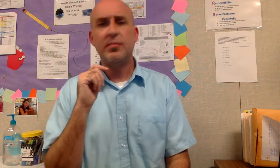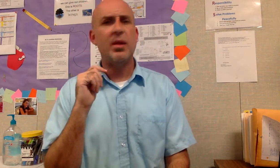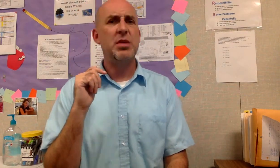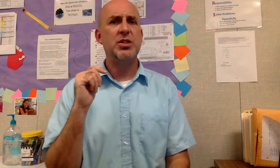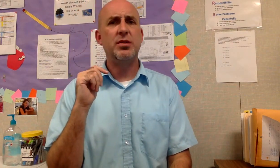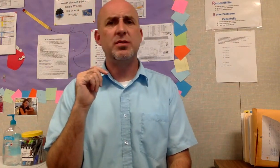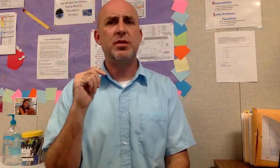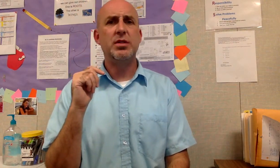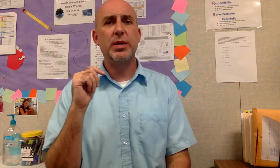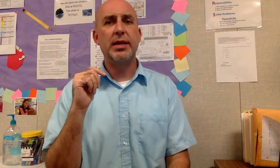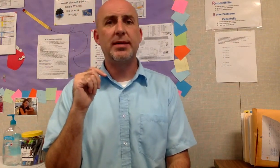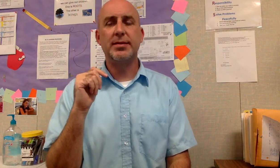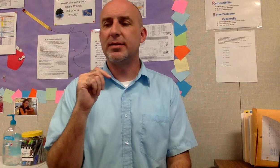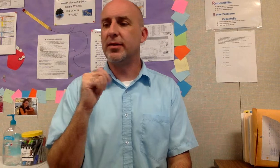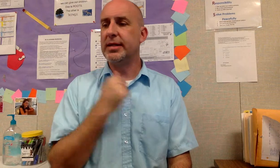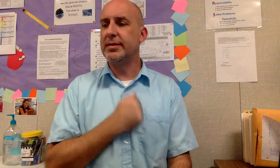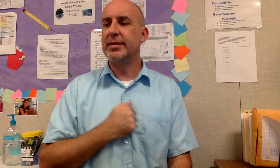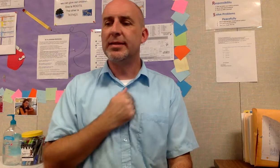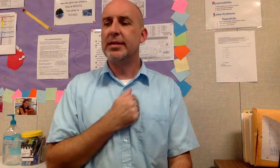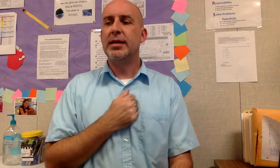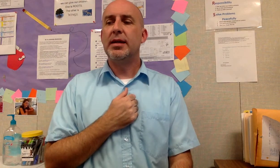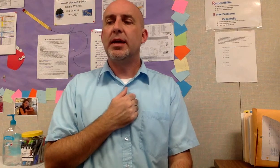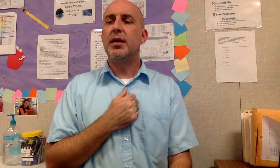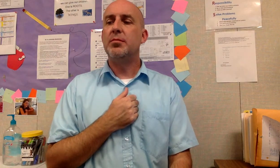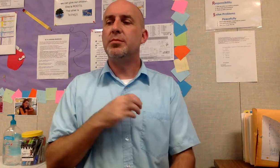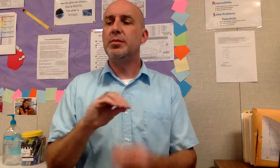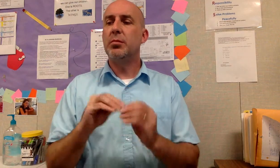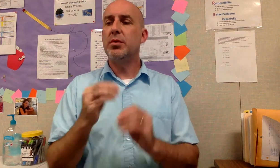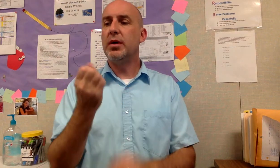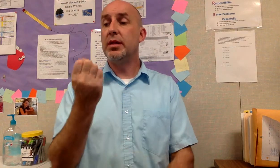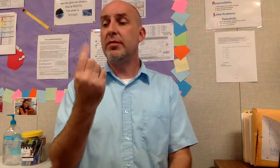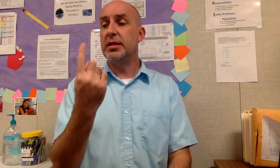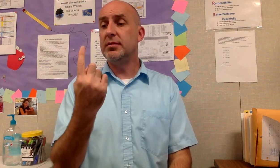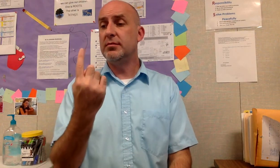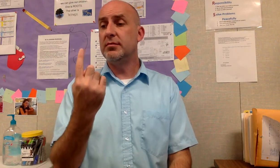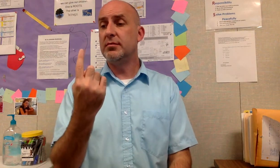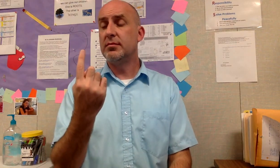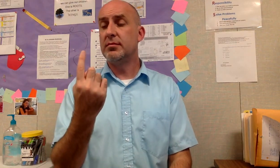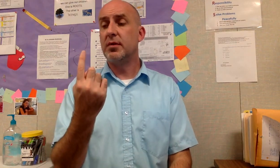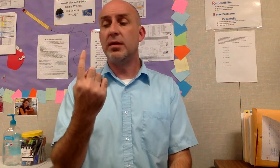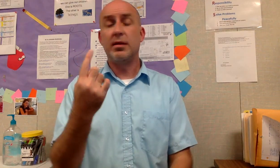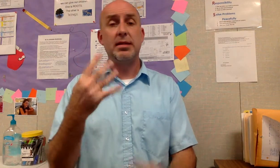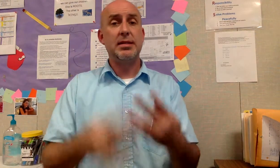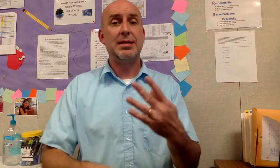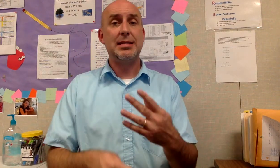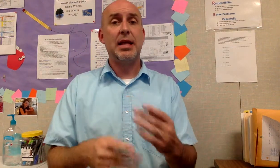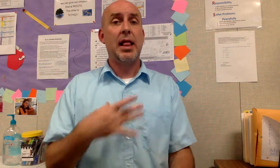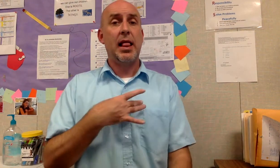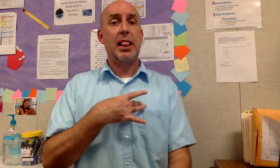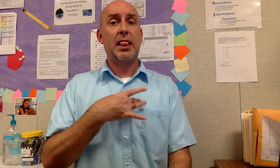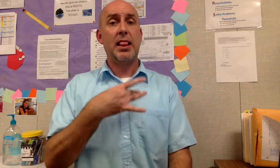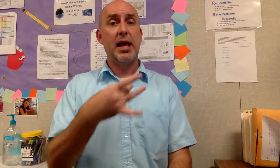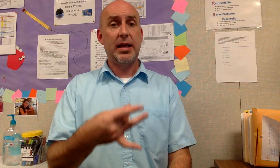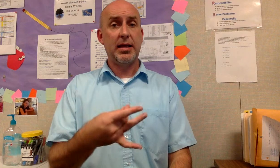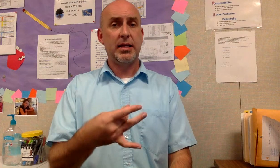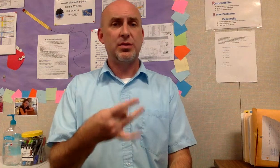My chair is very squeaky. Sorry. Number 11 on the list is like. And there's